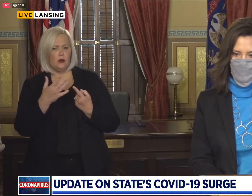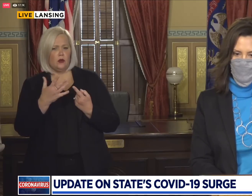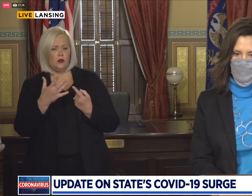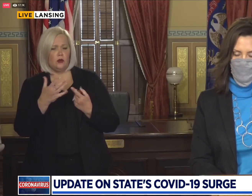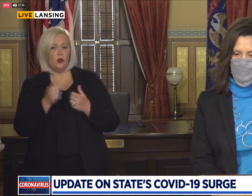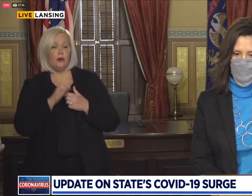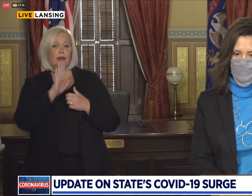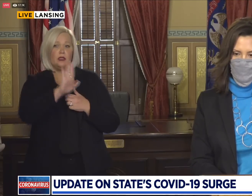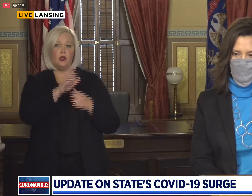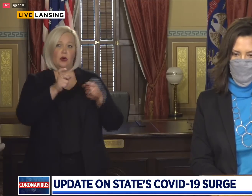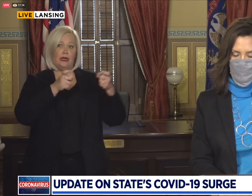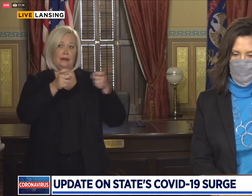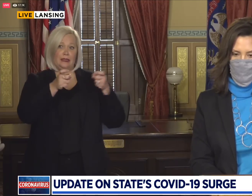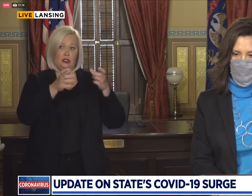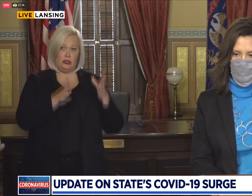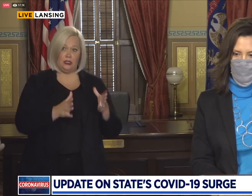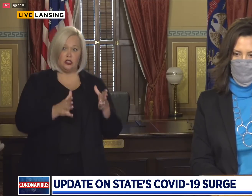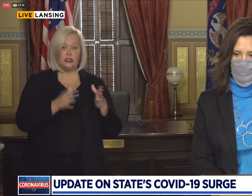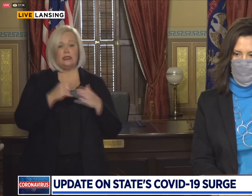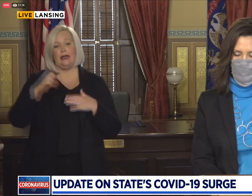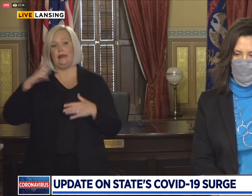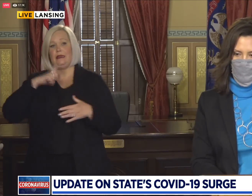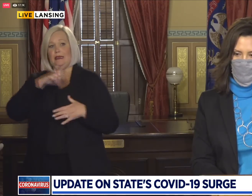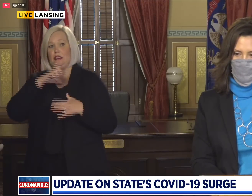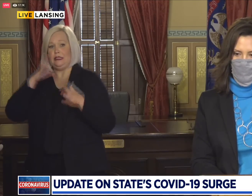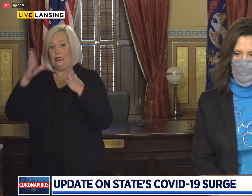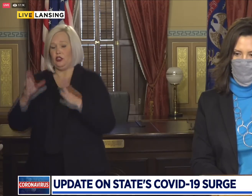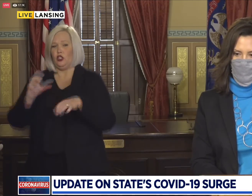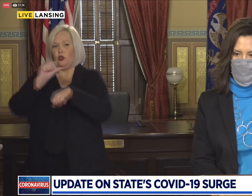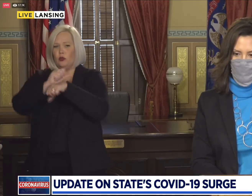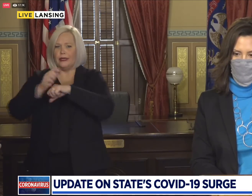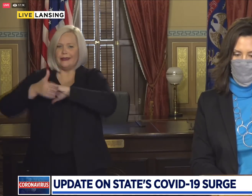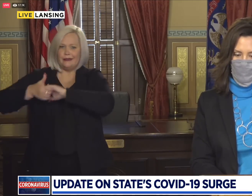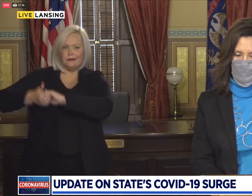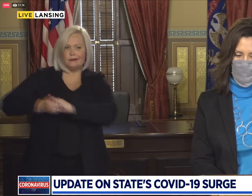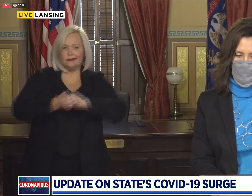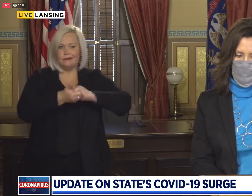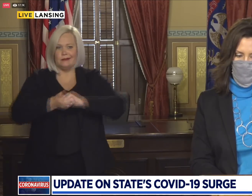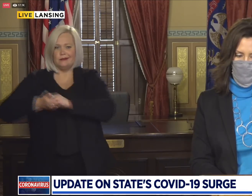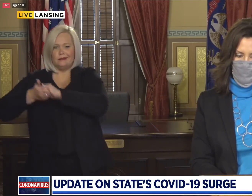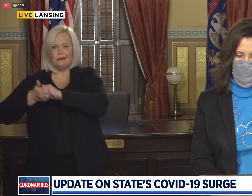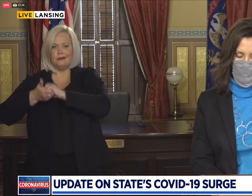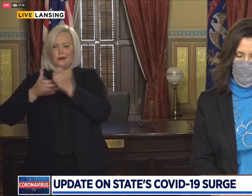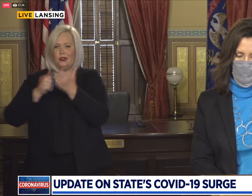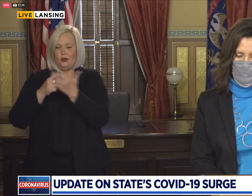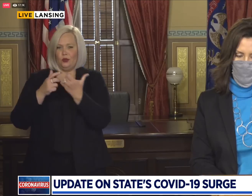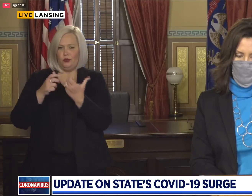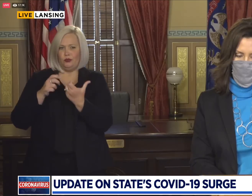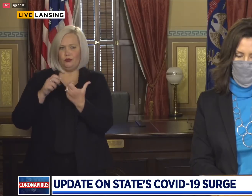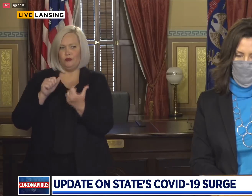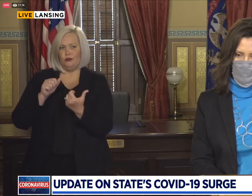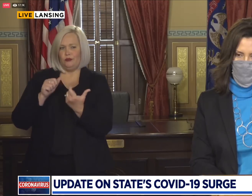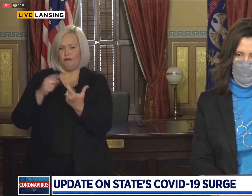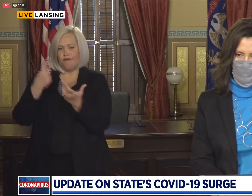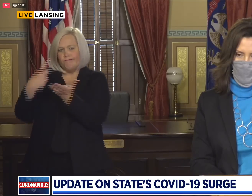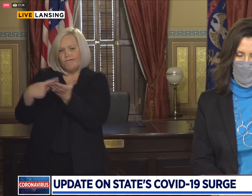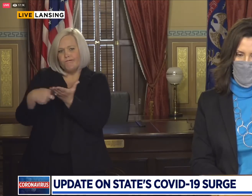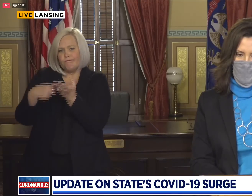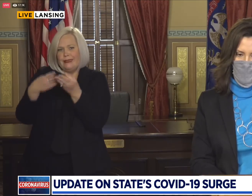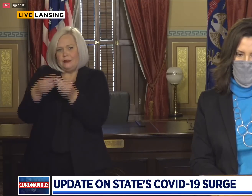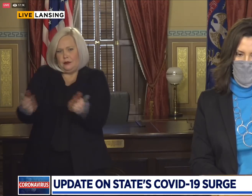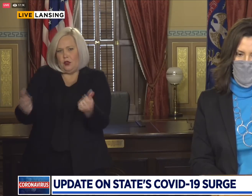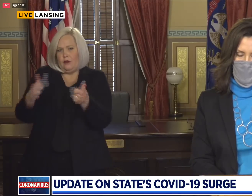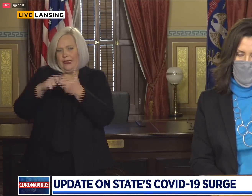your administration and the legislature working together to kind of address the issue we're seeing right now with COVID?